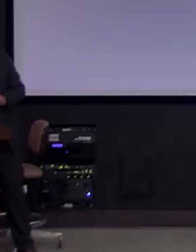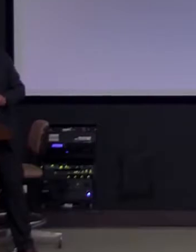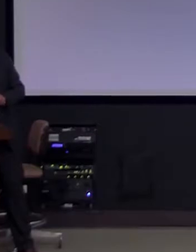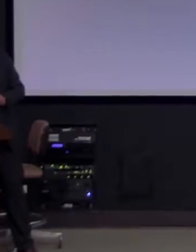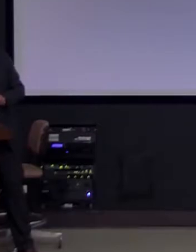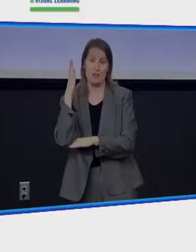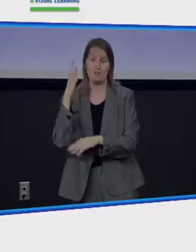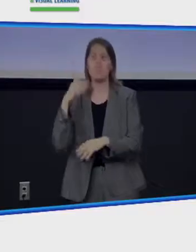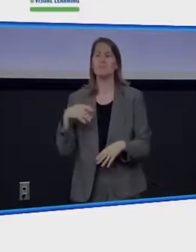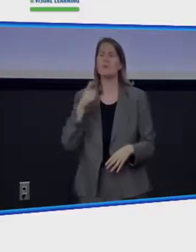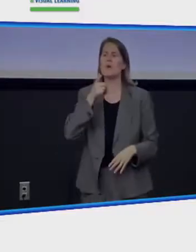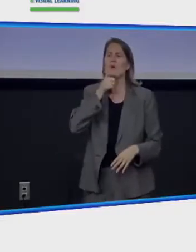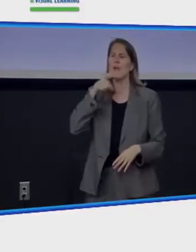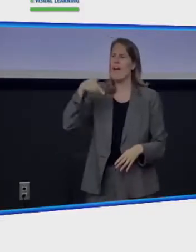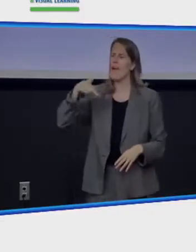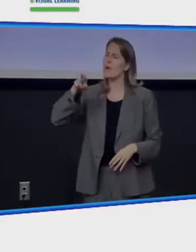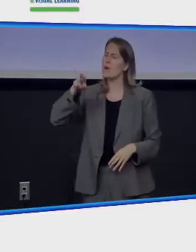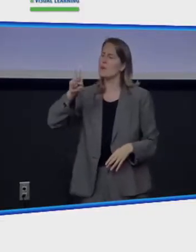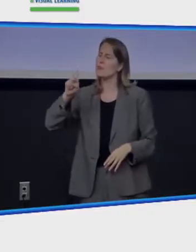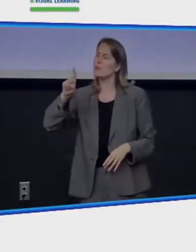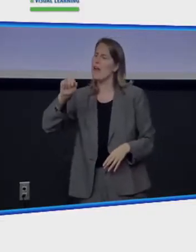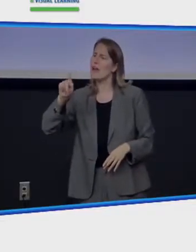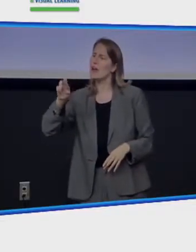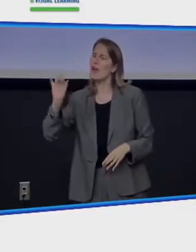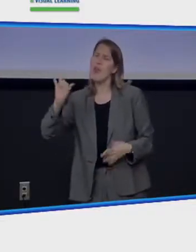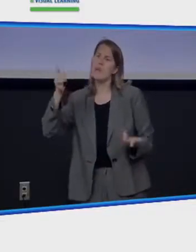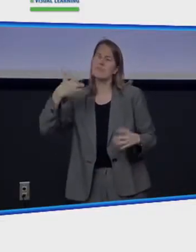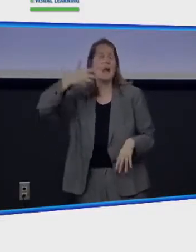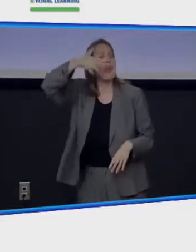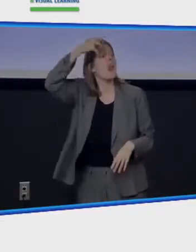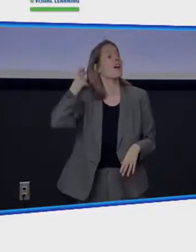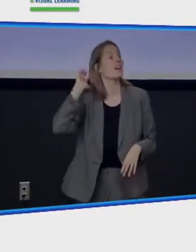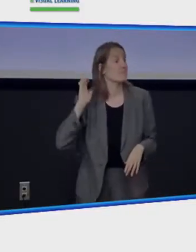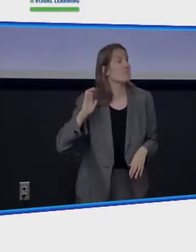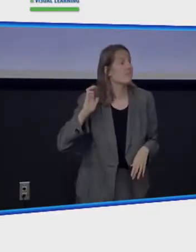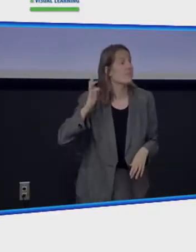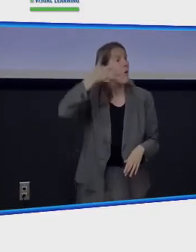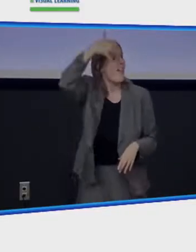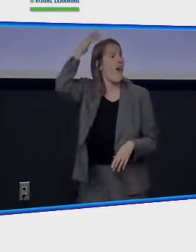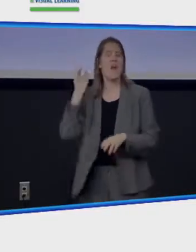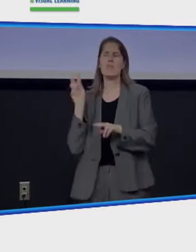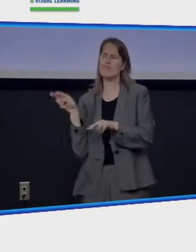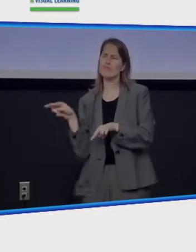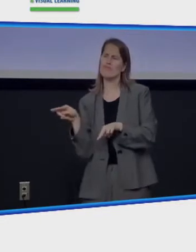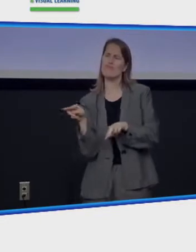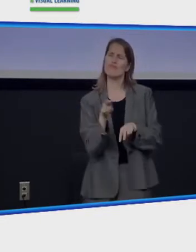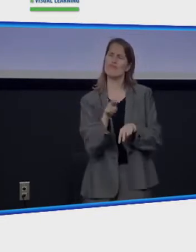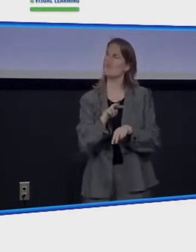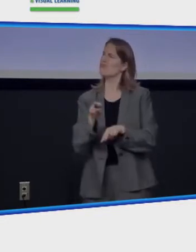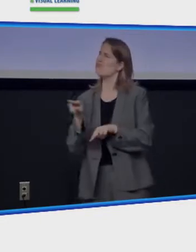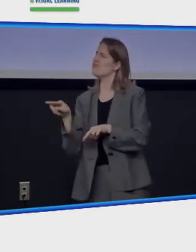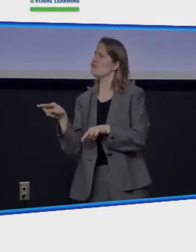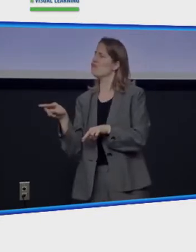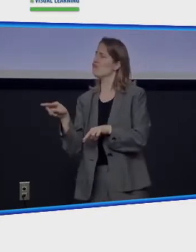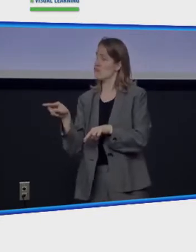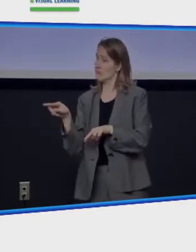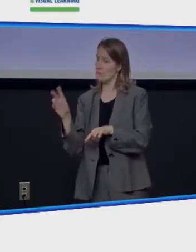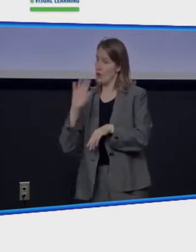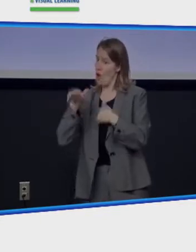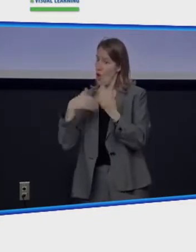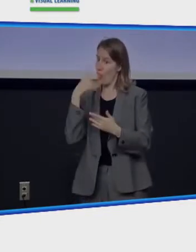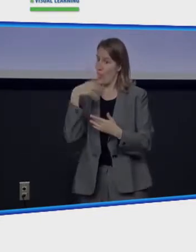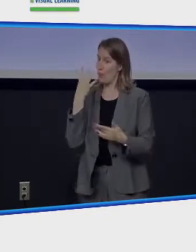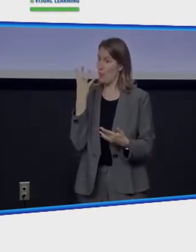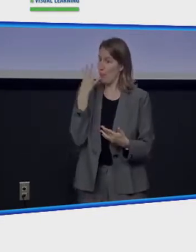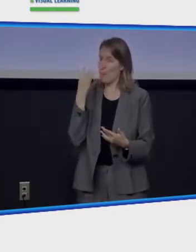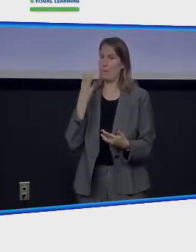major predator. Let's say you're a lion and you're surveying this scene here, and you see there's a lot of tasty looking